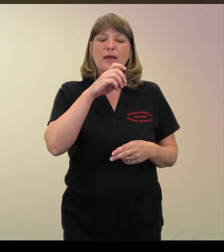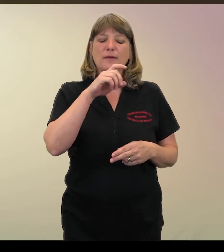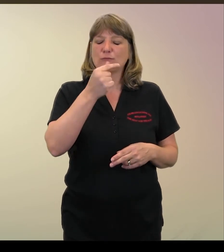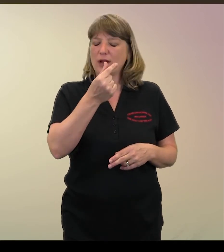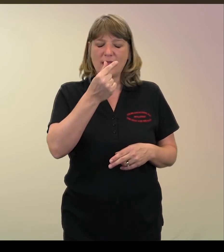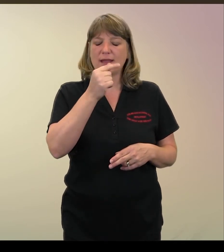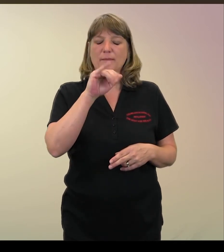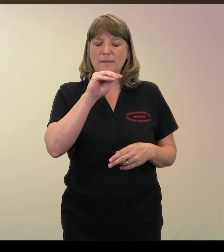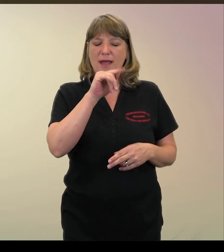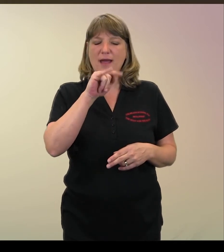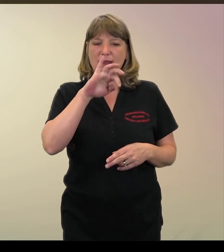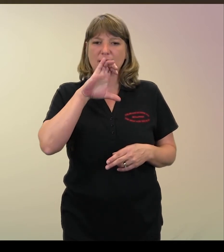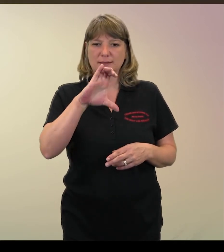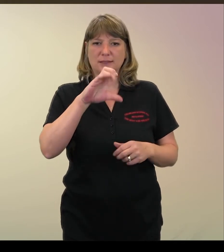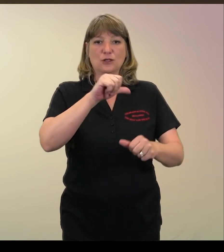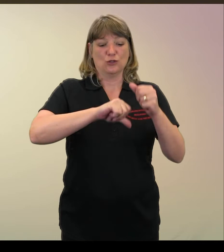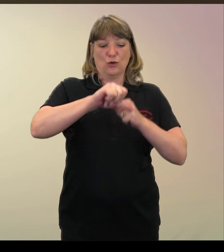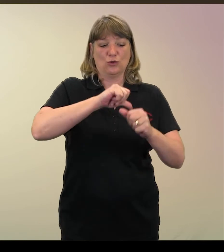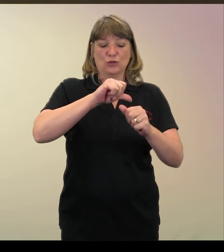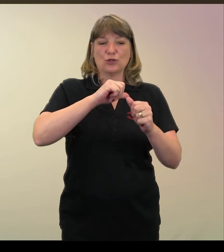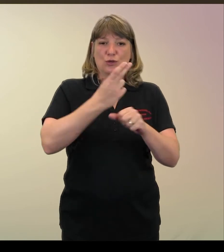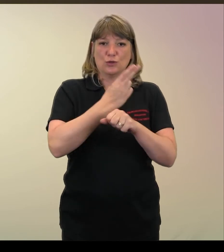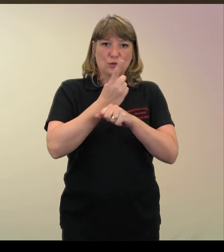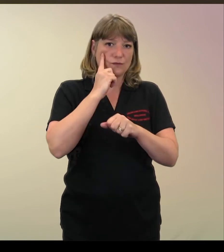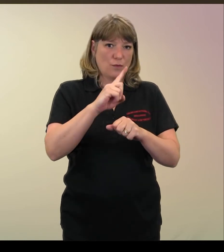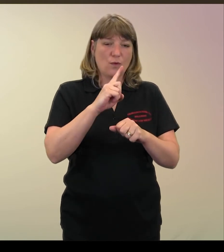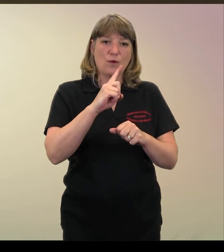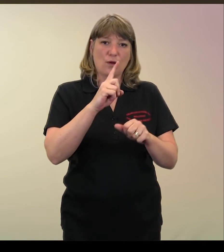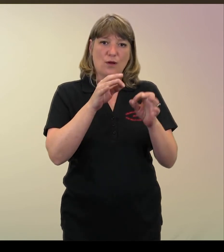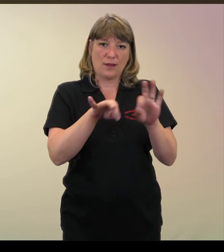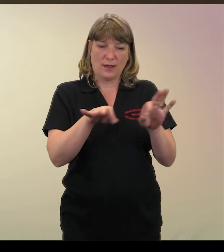pragmatics of communication, the social use of language.